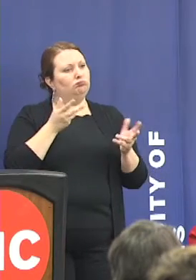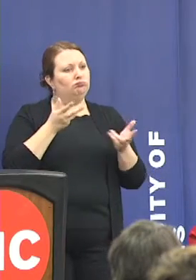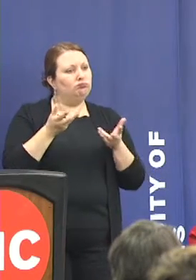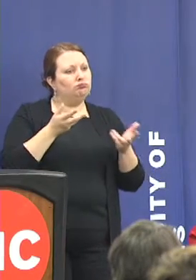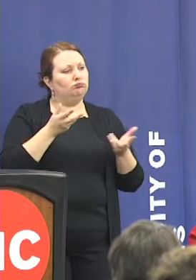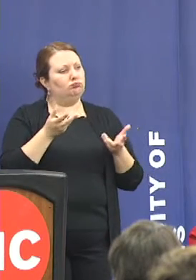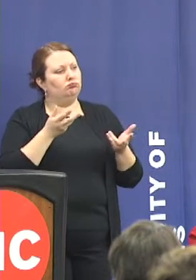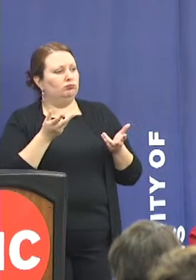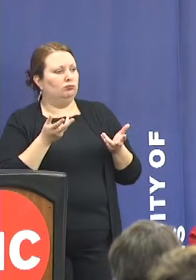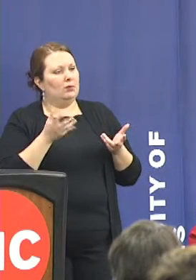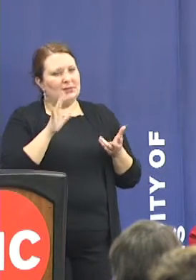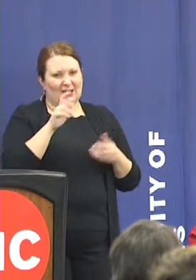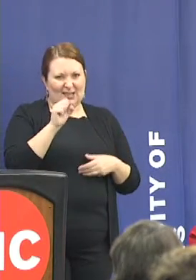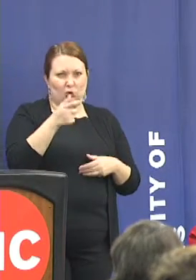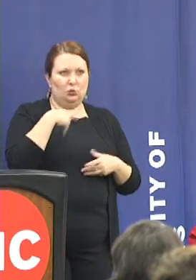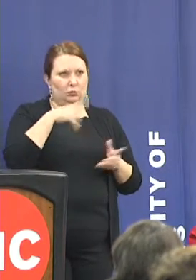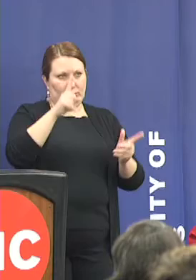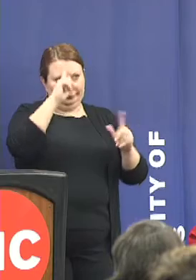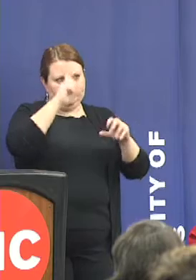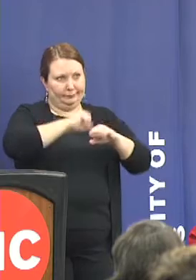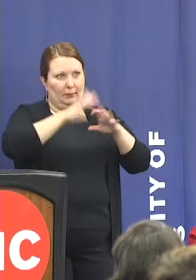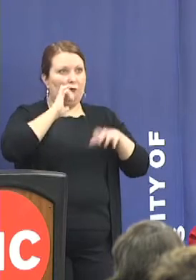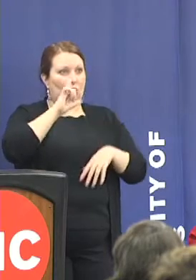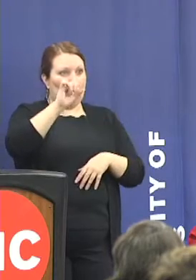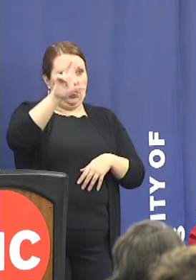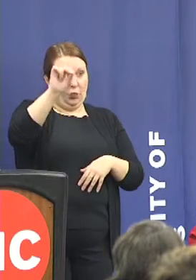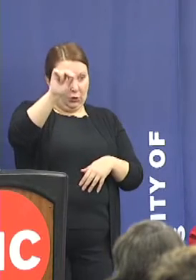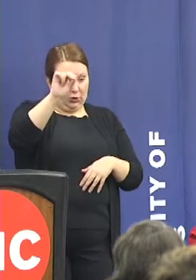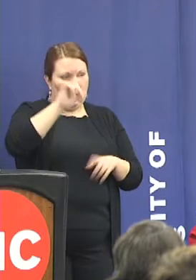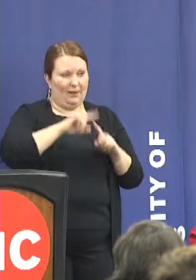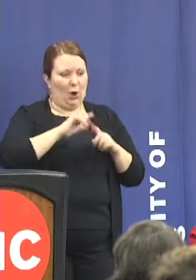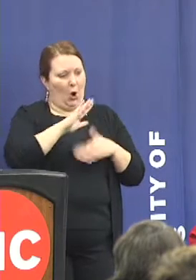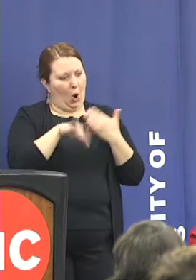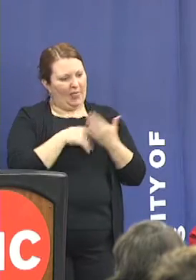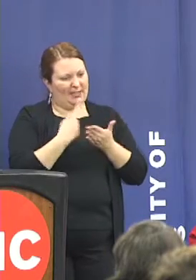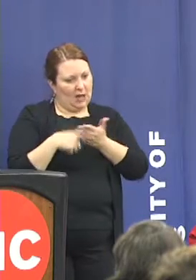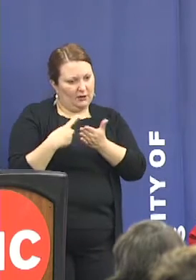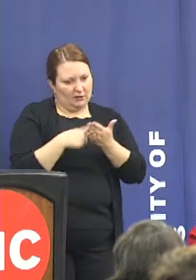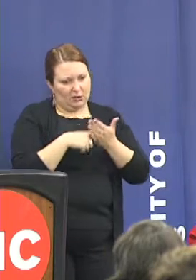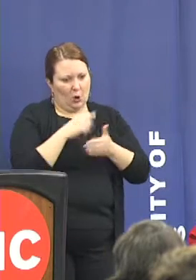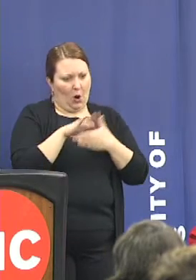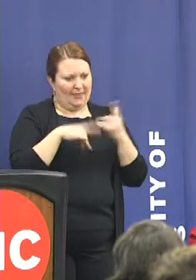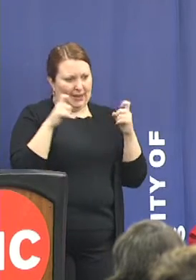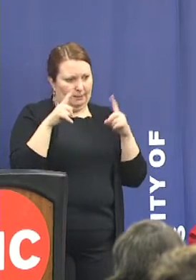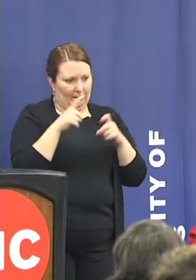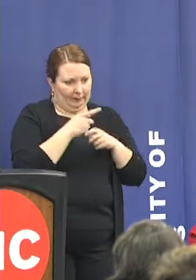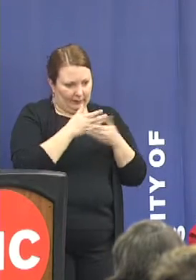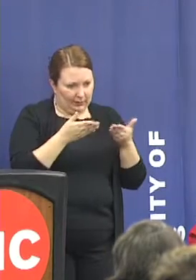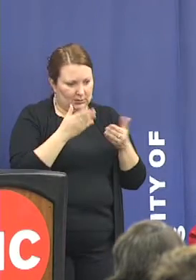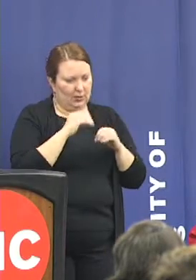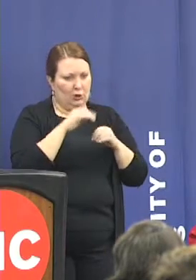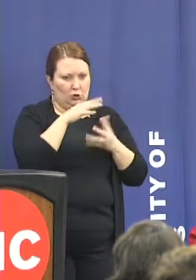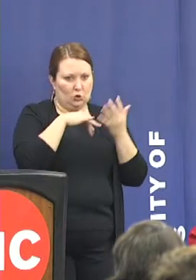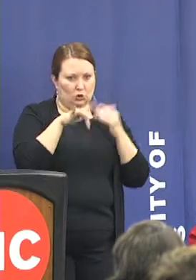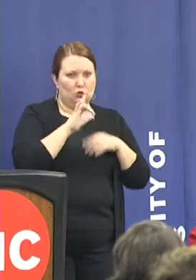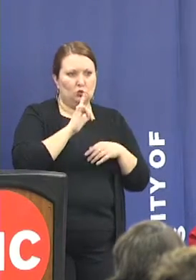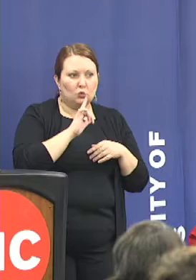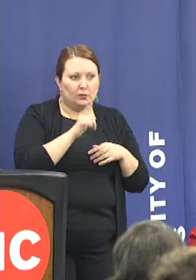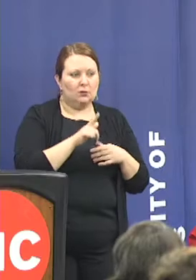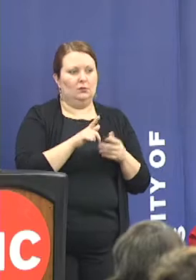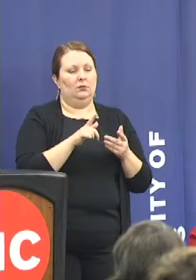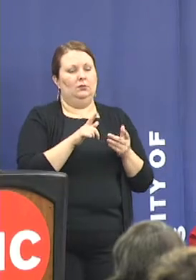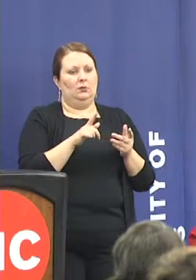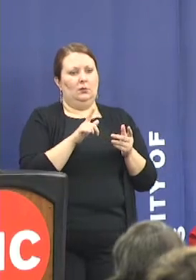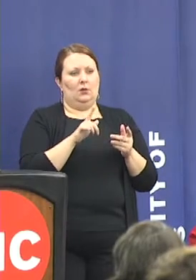of census that looks like the one you put for 2030. But these, you know, all these conversations and all these complexities and the social truths and what, you